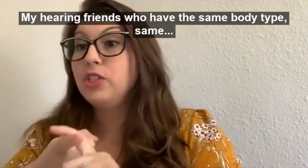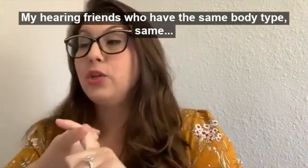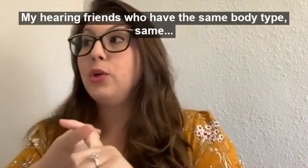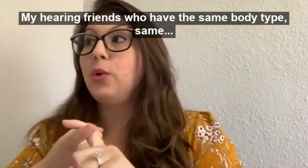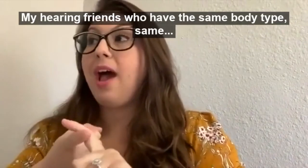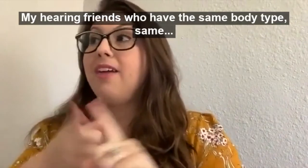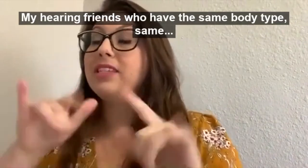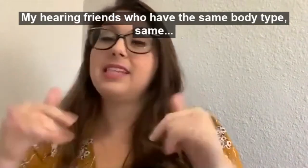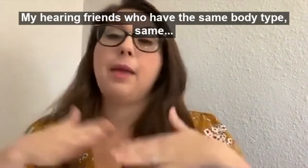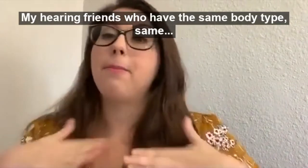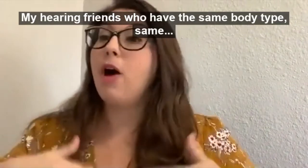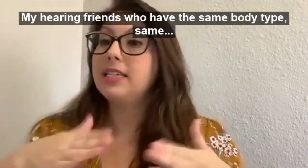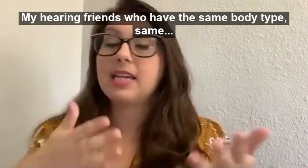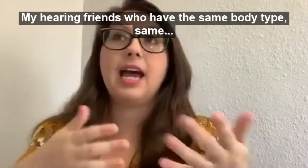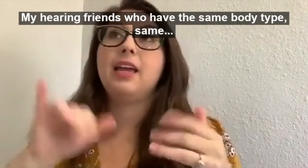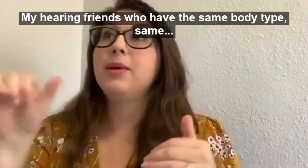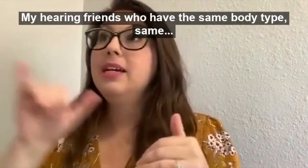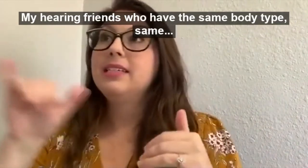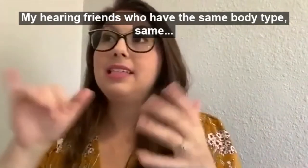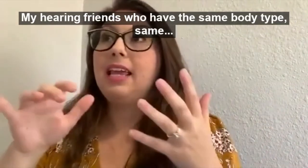who have the same body type, same,